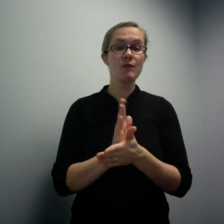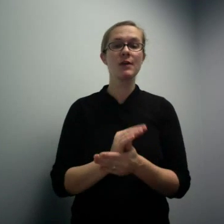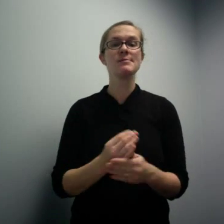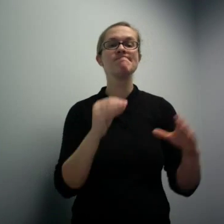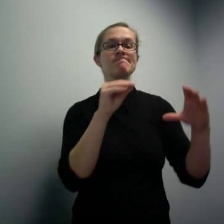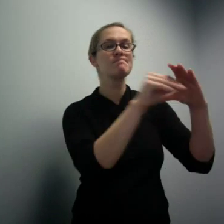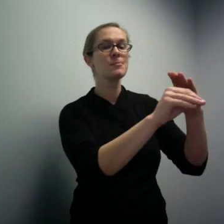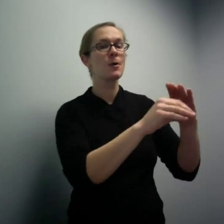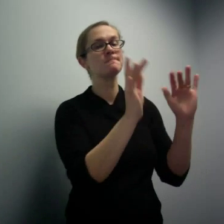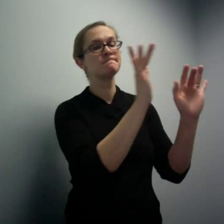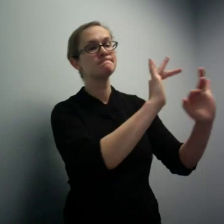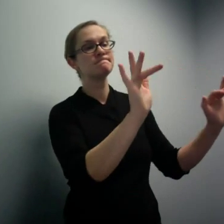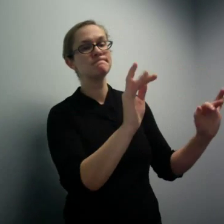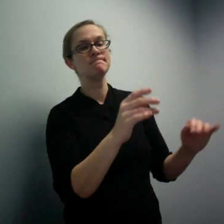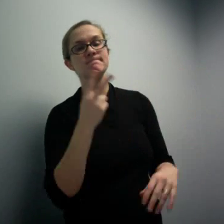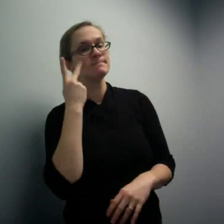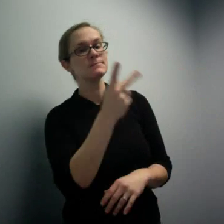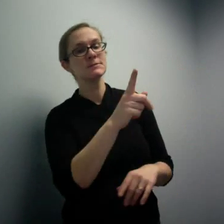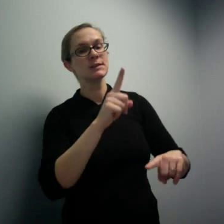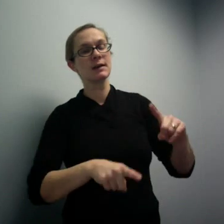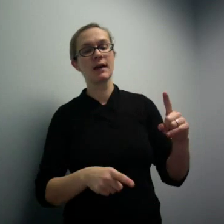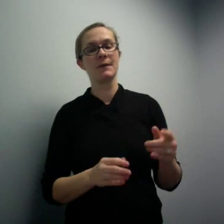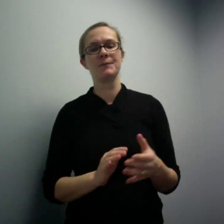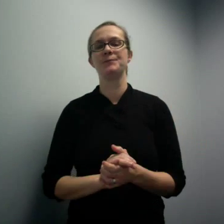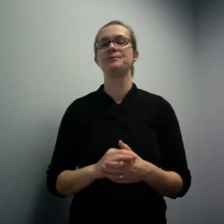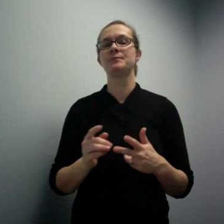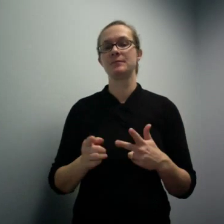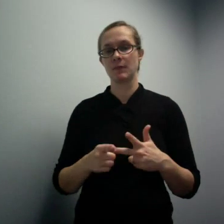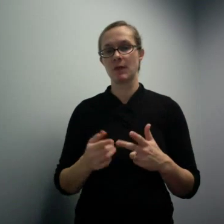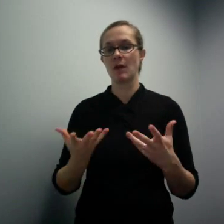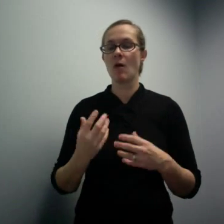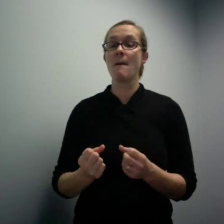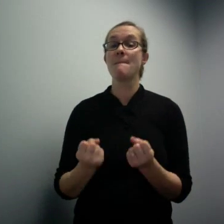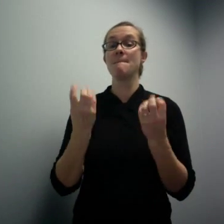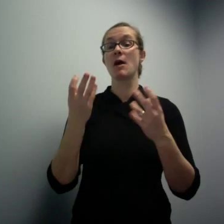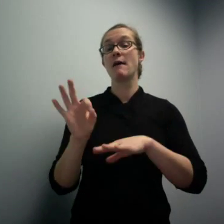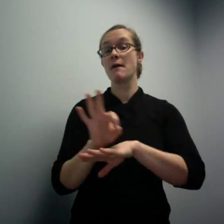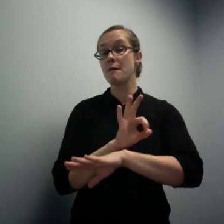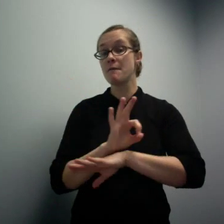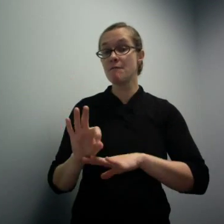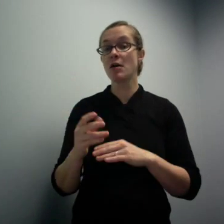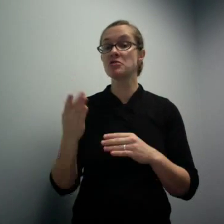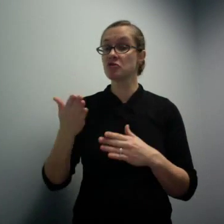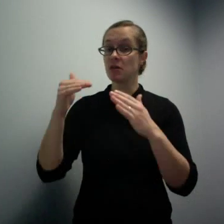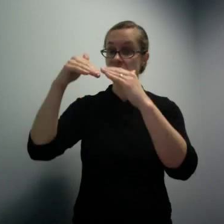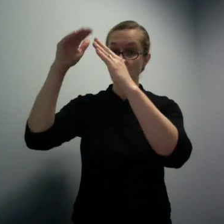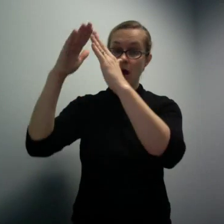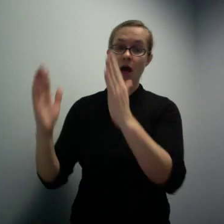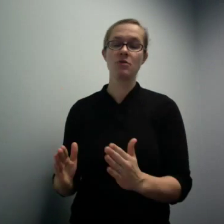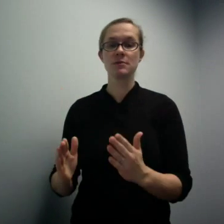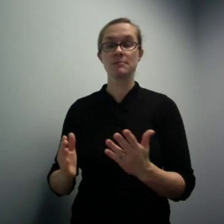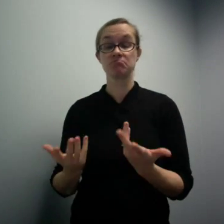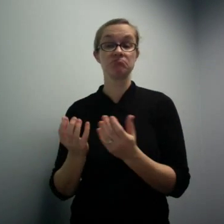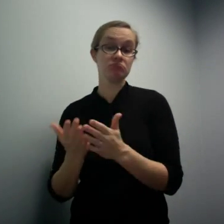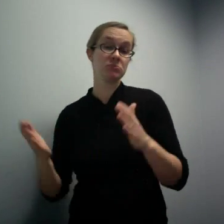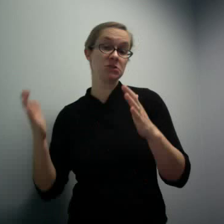we want multifunctional spaces and housewares. A sink is combined with a toilet. A dining table becomes a